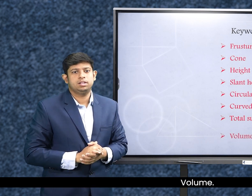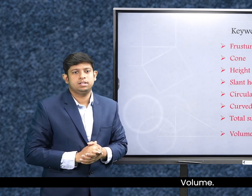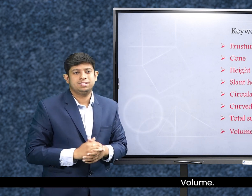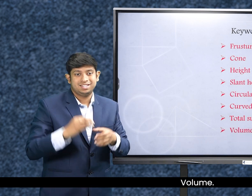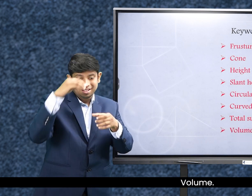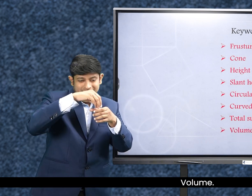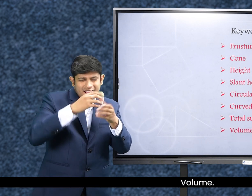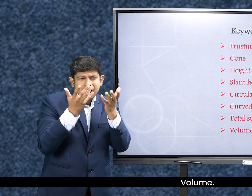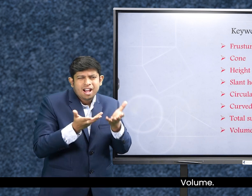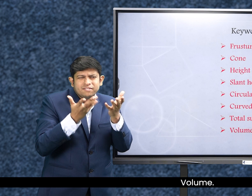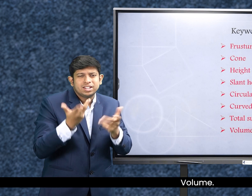volume.